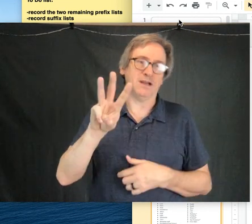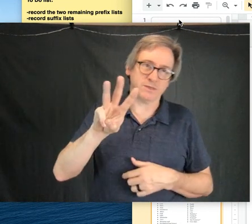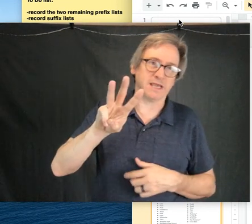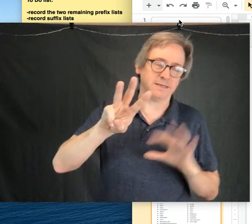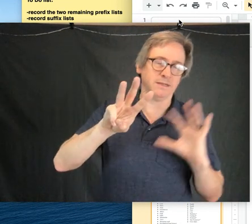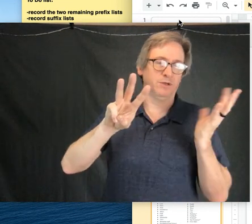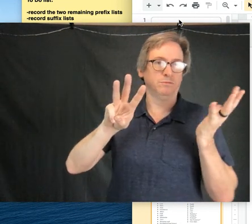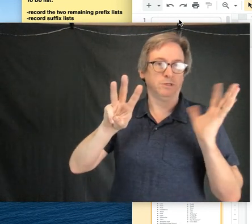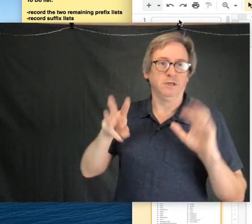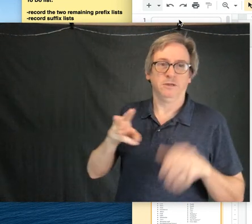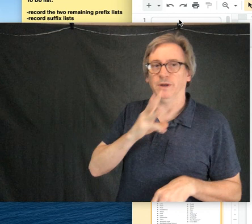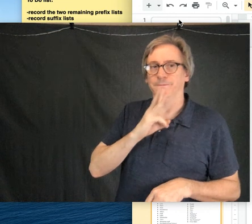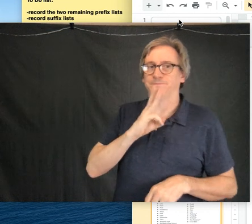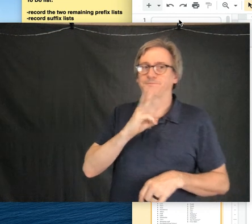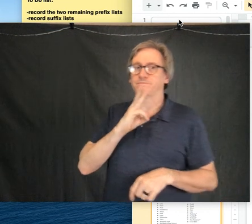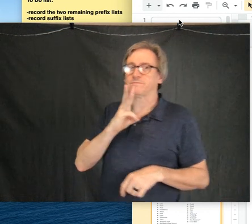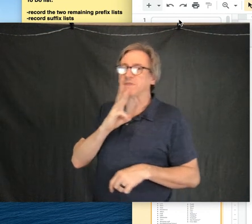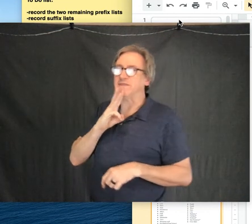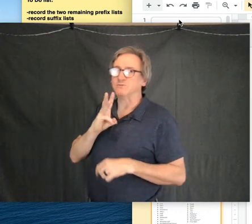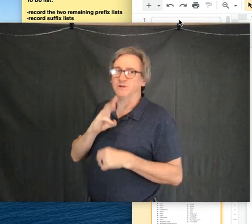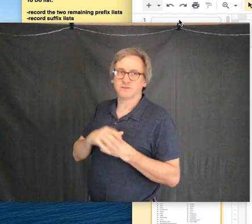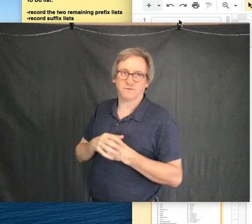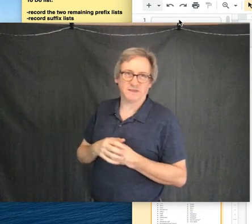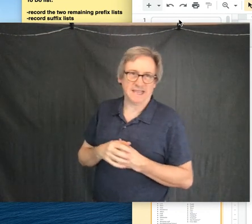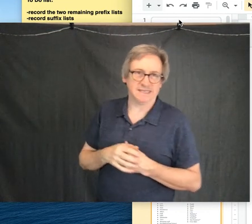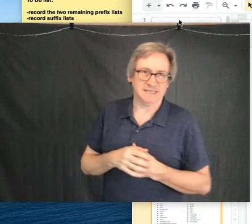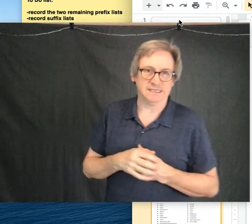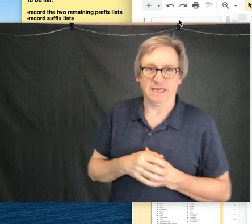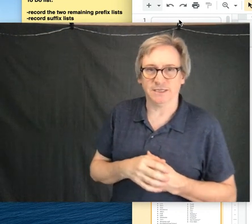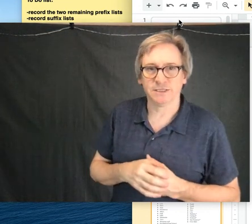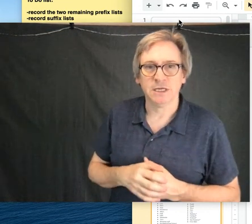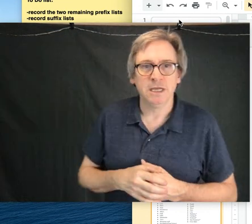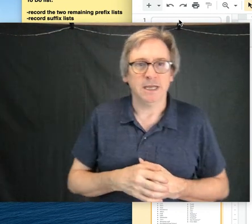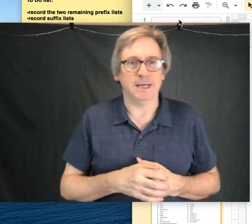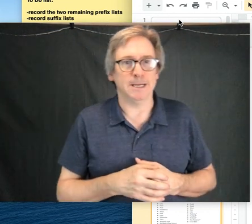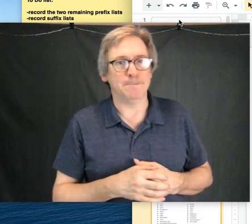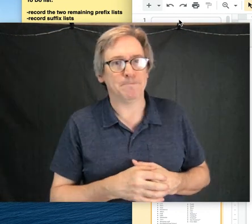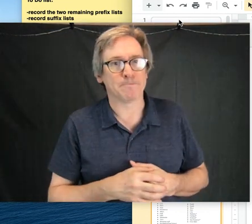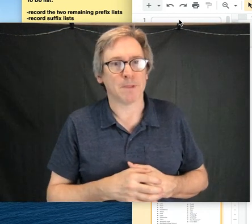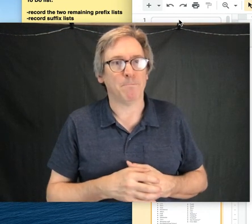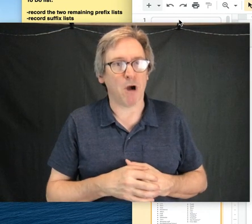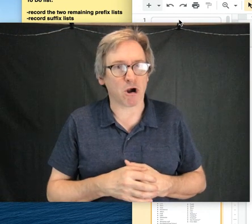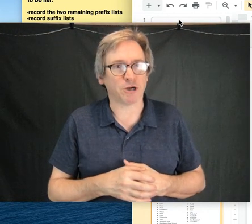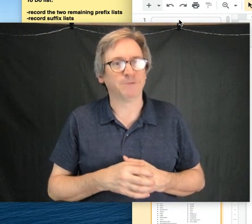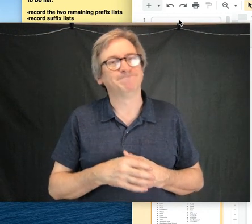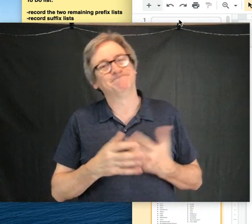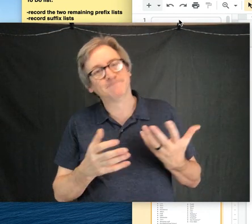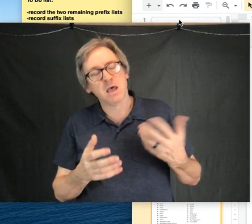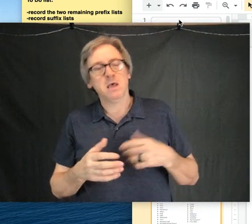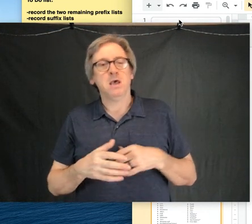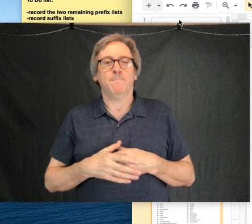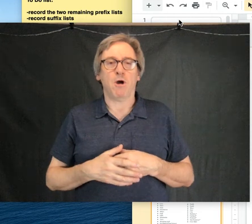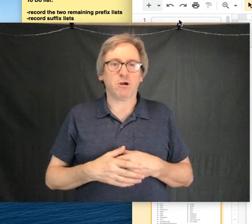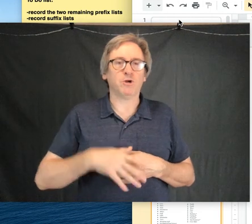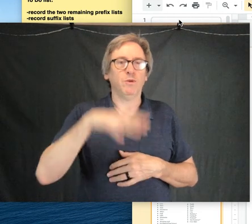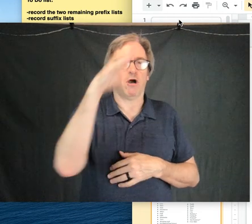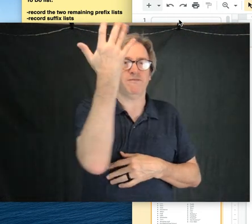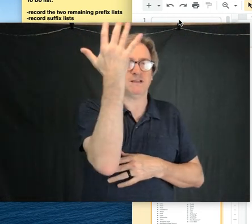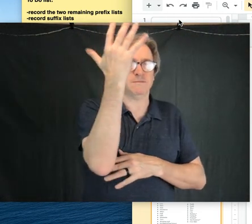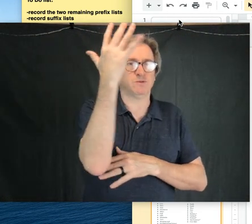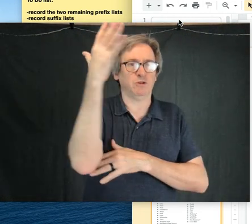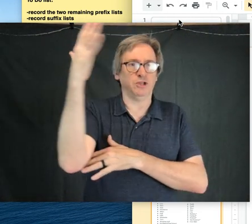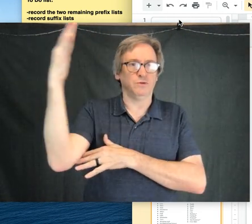Yeah, I know it's got a W, but that's one of the sort of legacy signs. Park. Park,